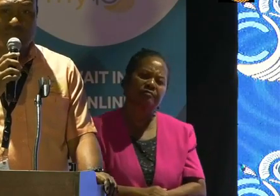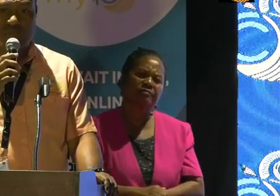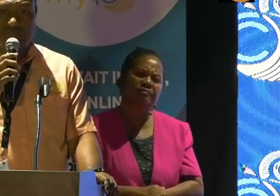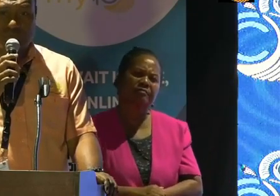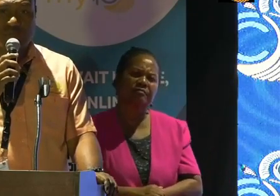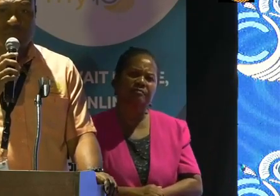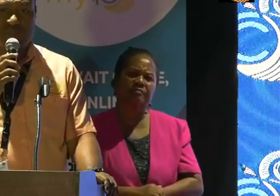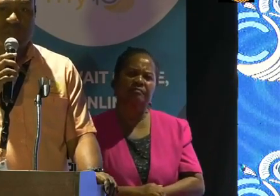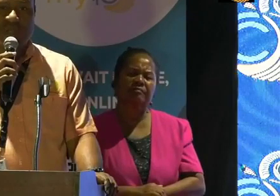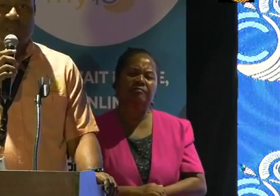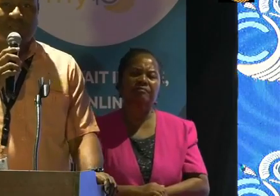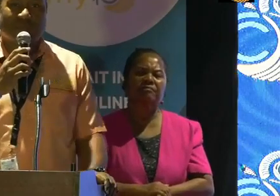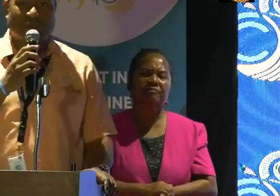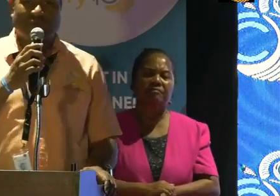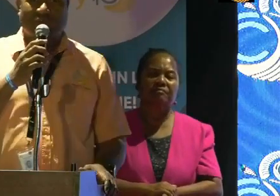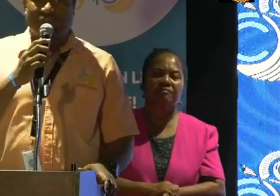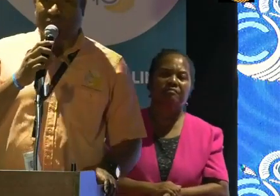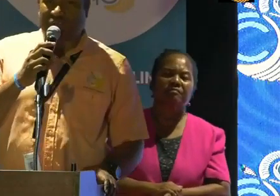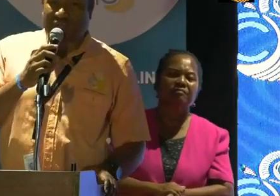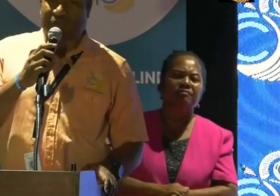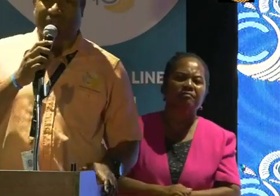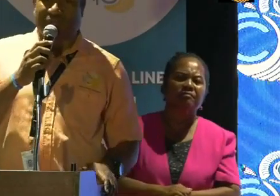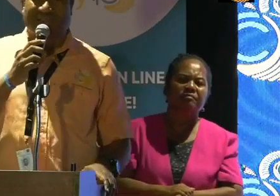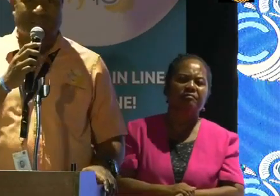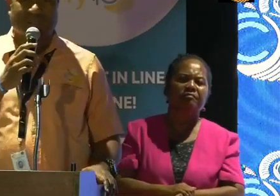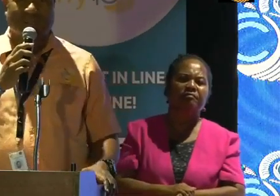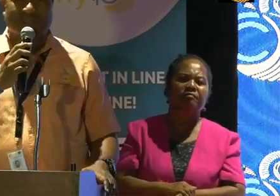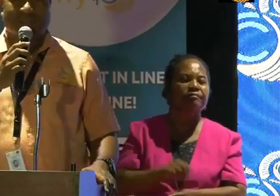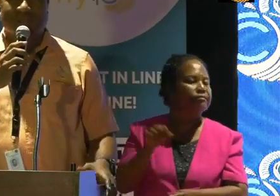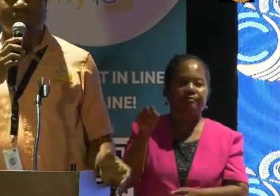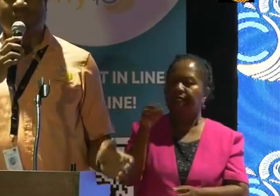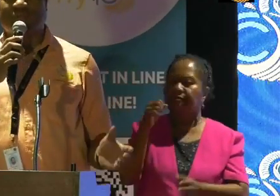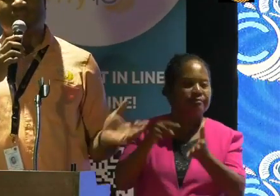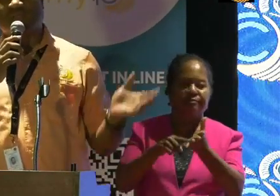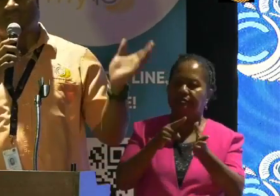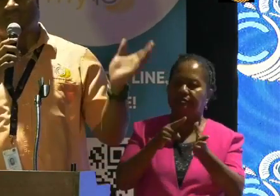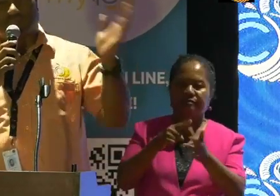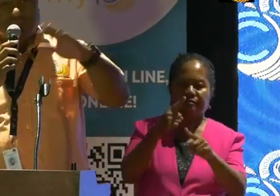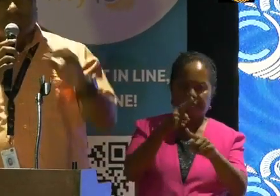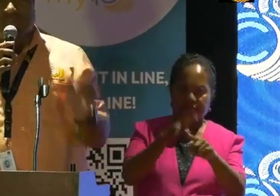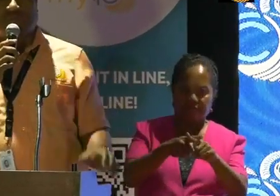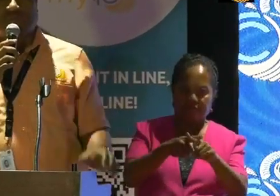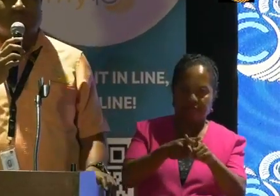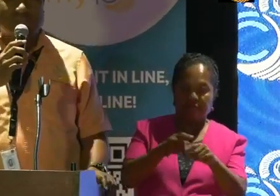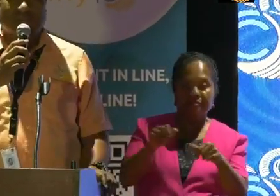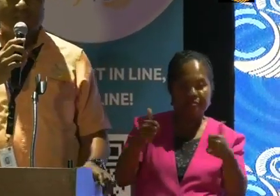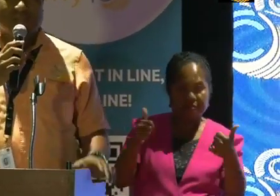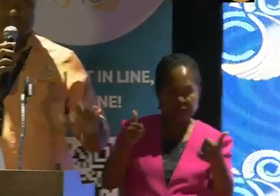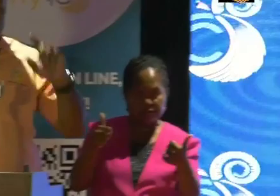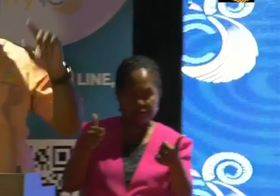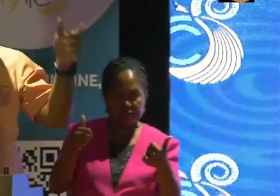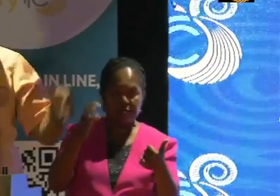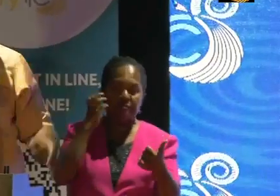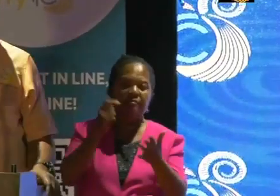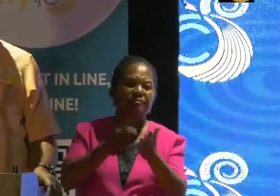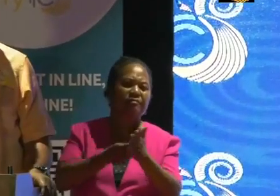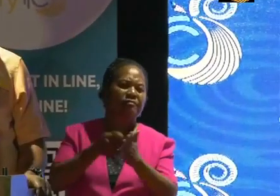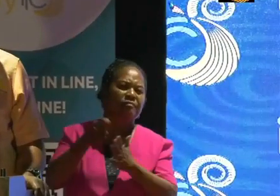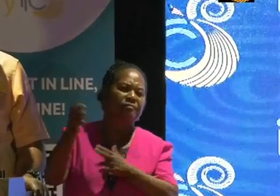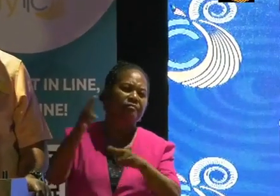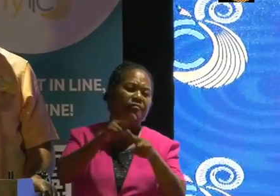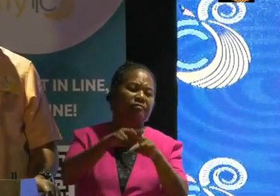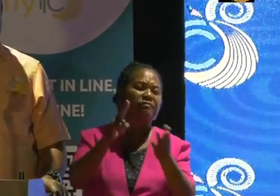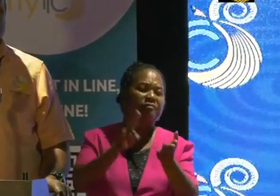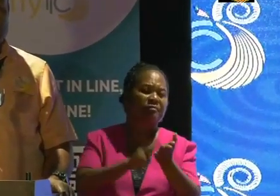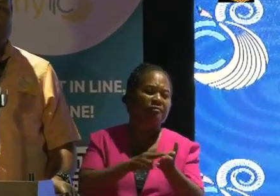That's the employer contribution. The employee contribution is not taxed. It's already been taxed when it was paid during that fortnight when you